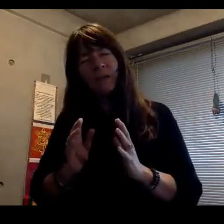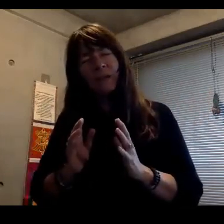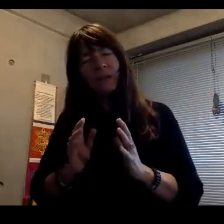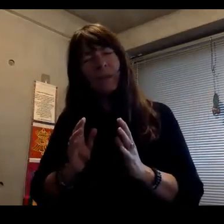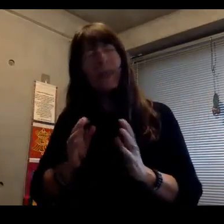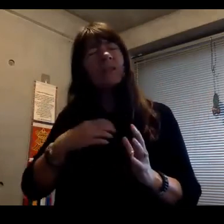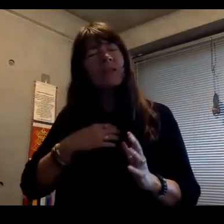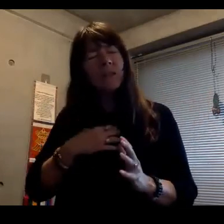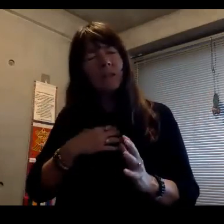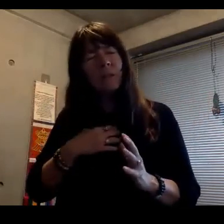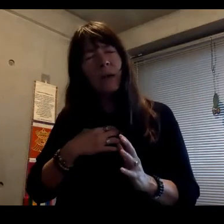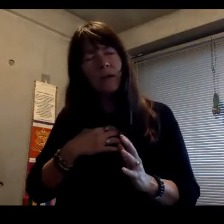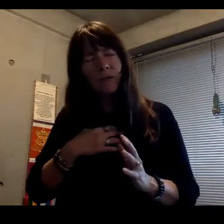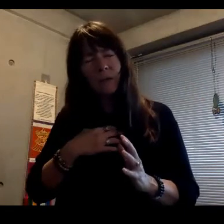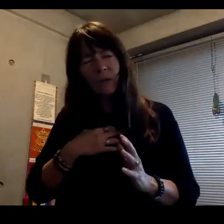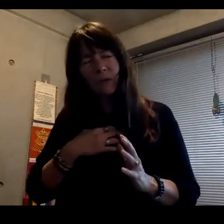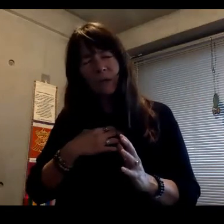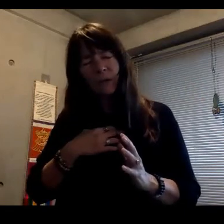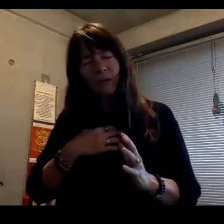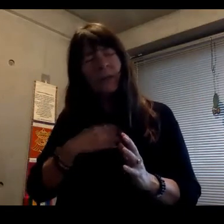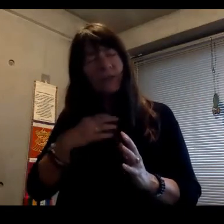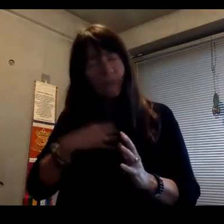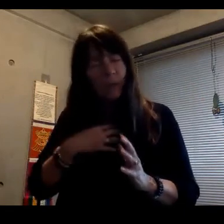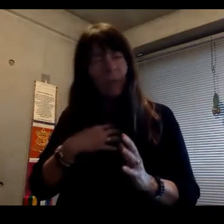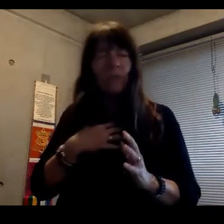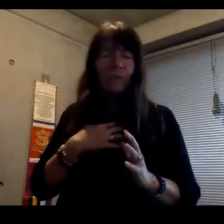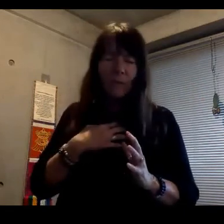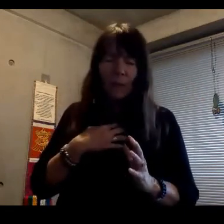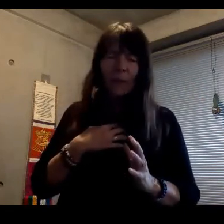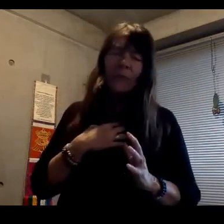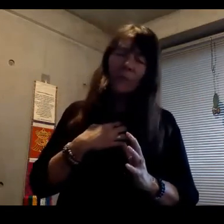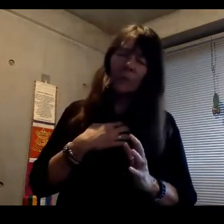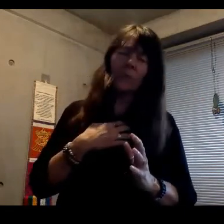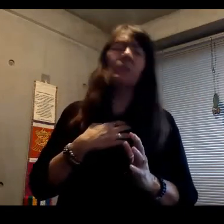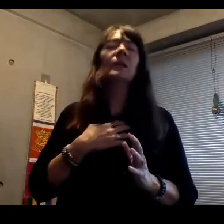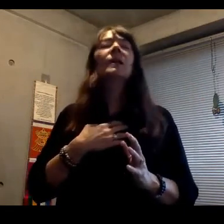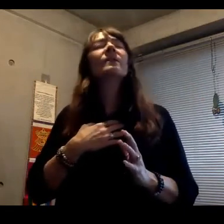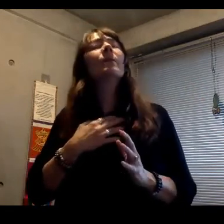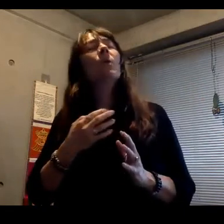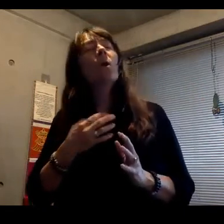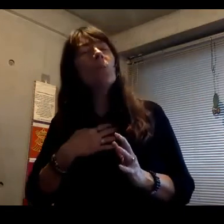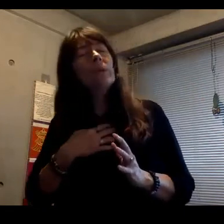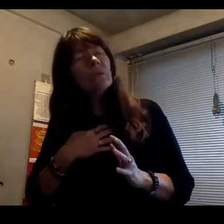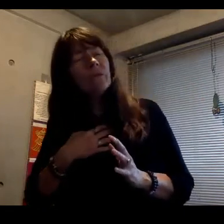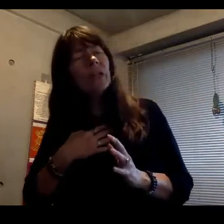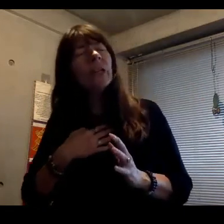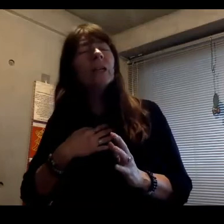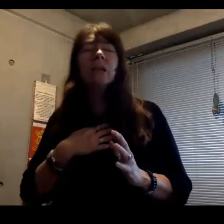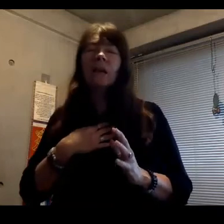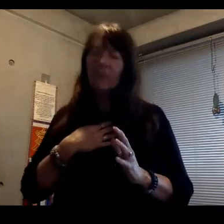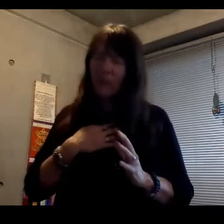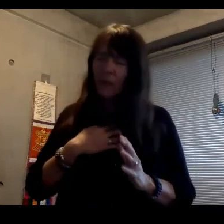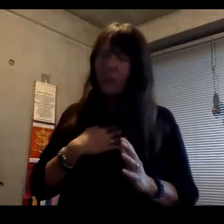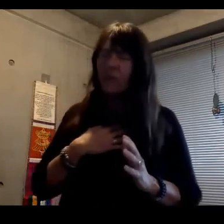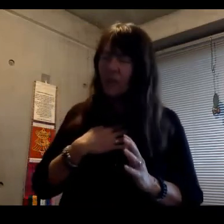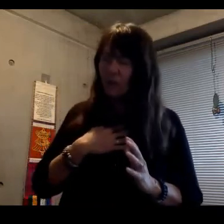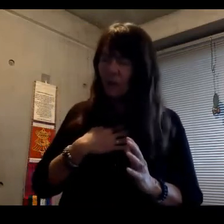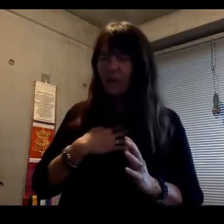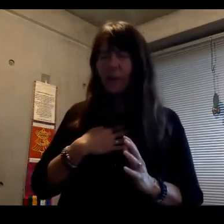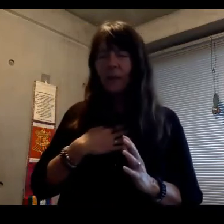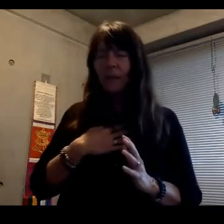this because it's part of you. There's some humans who remember, some who don't. Some who are open to feeling it, but they kept